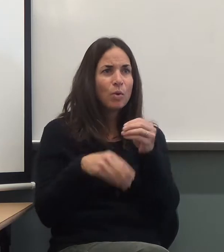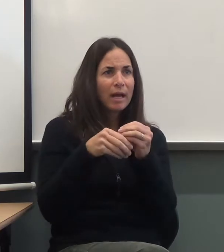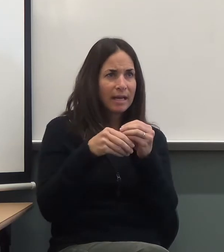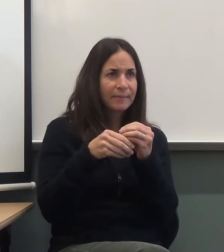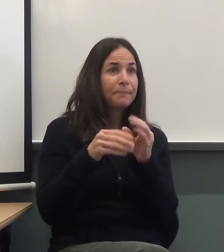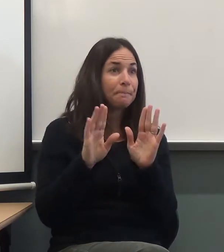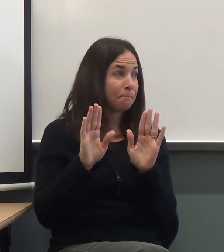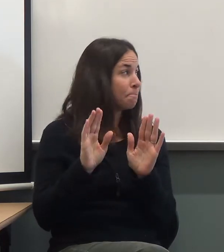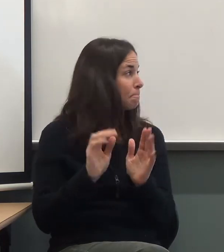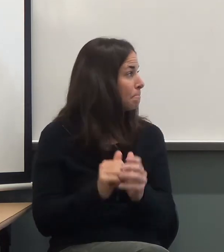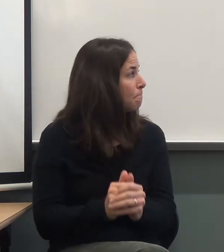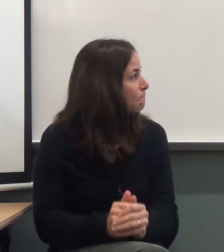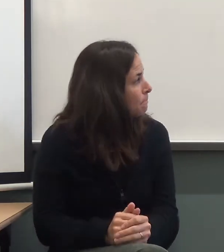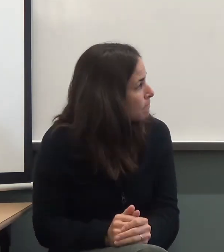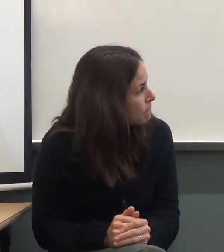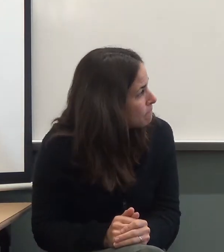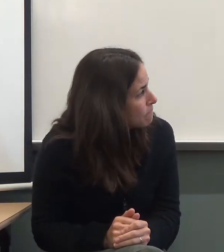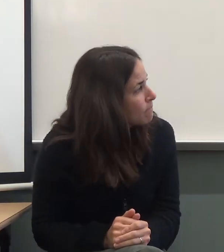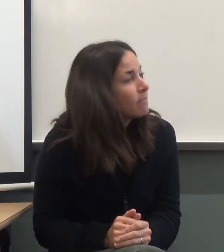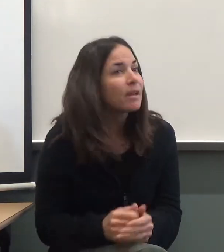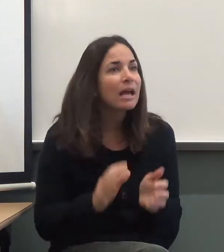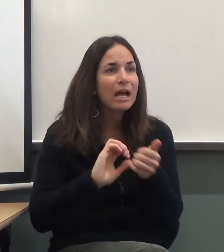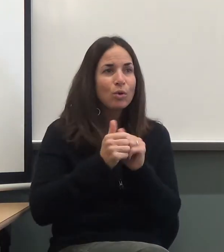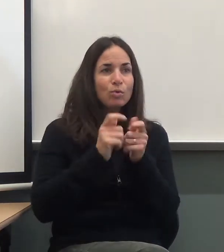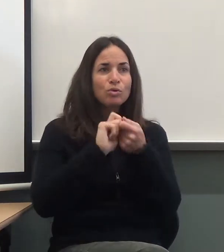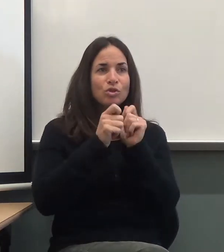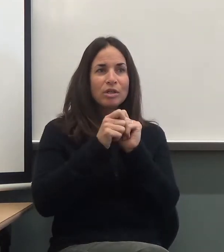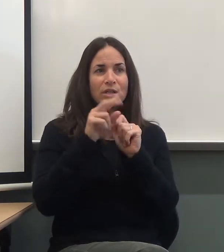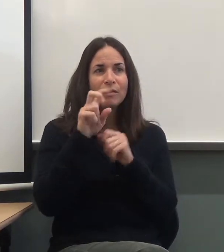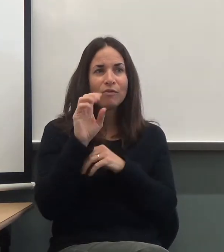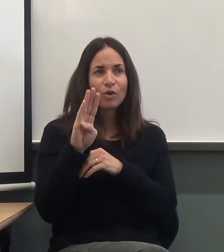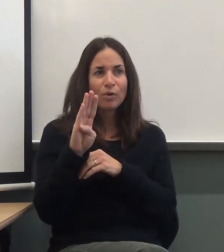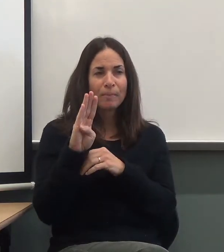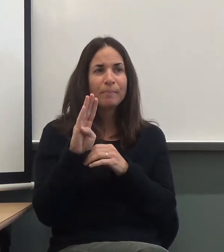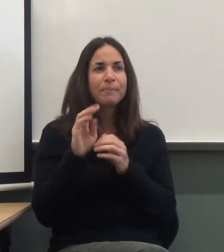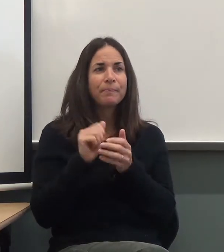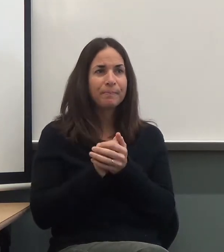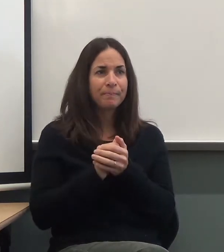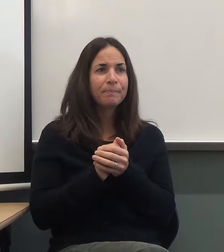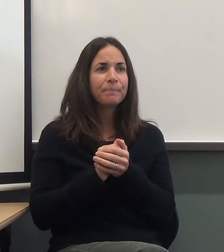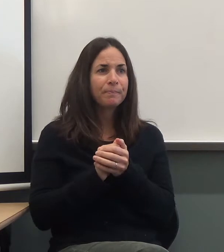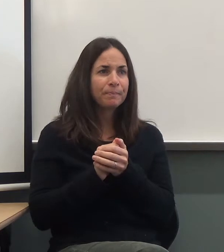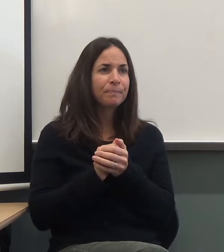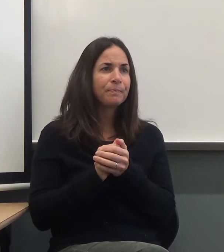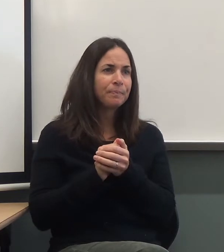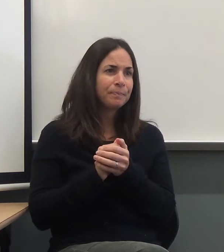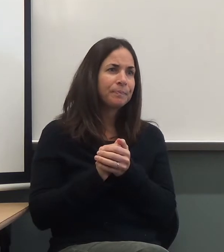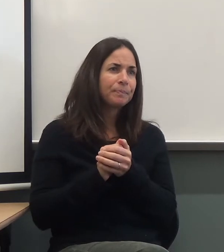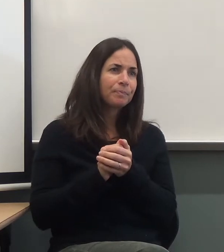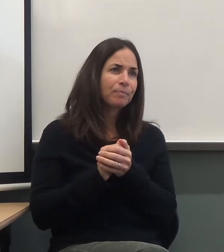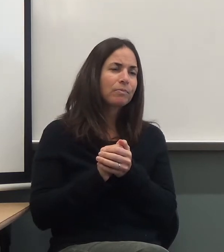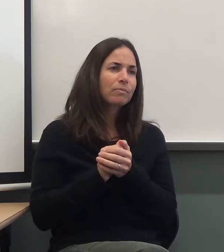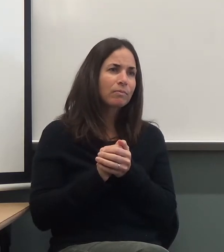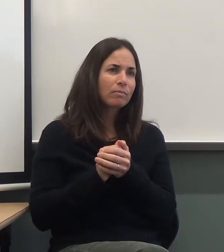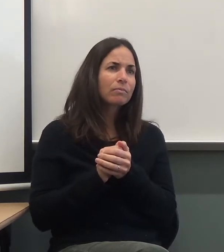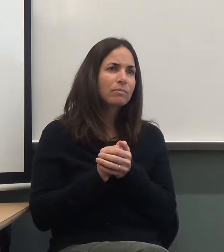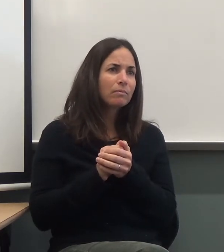Okay. So that's how we change our verbs in order for them to correctly indicate